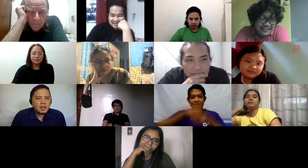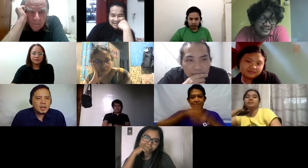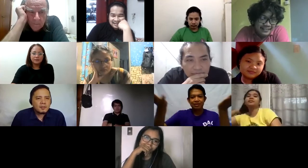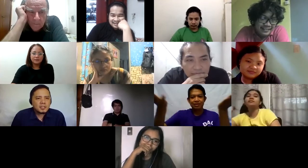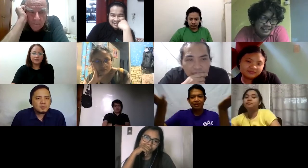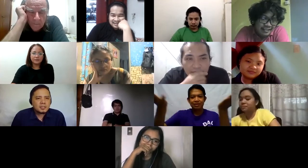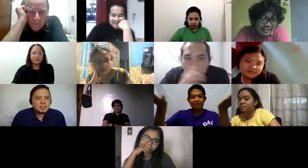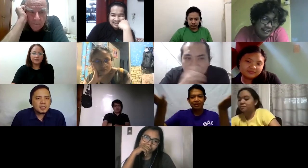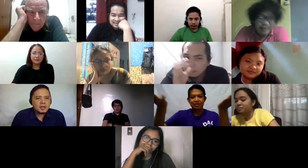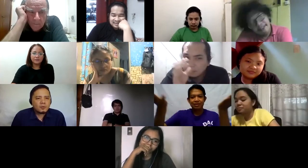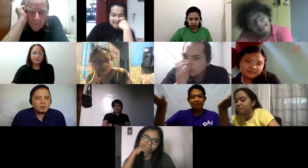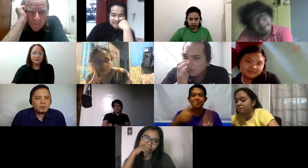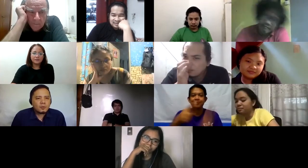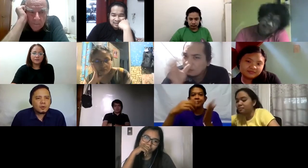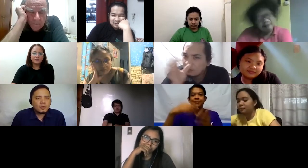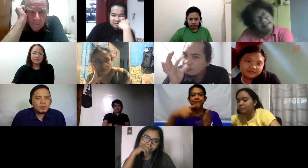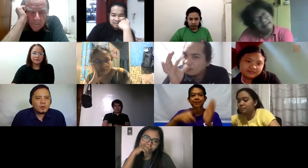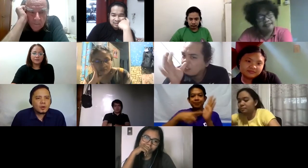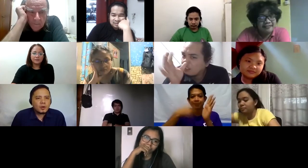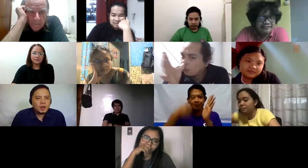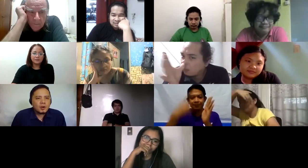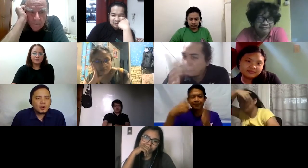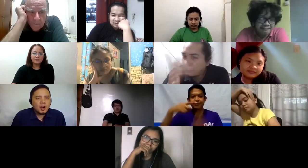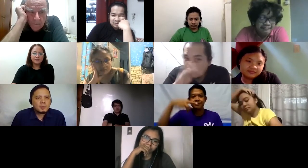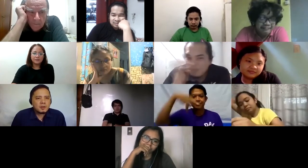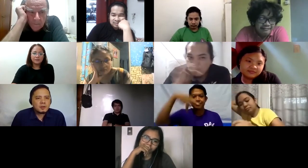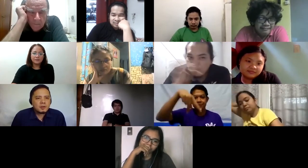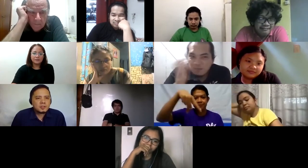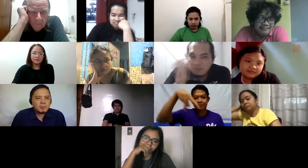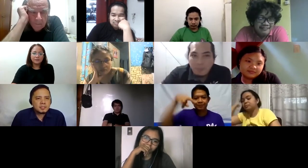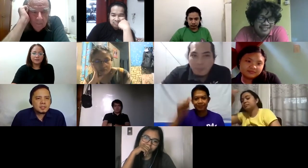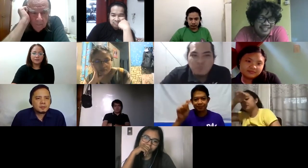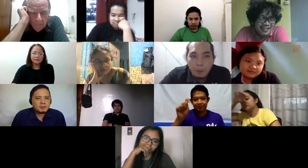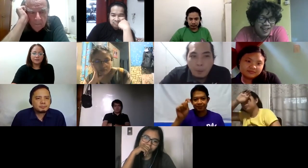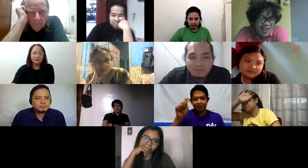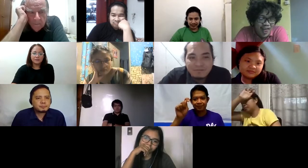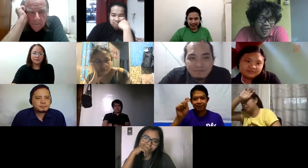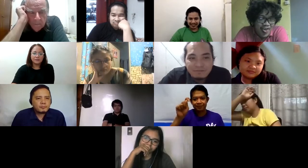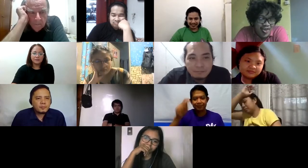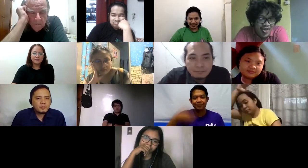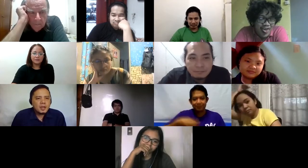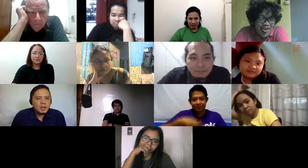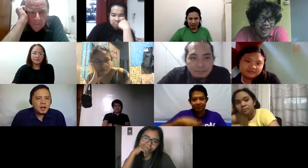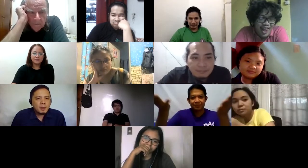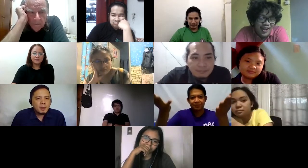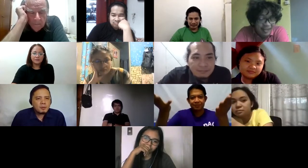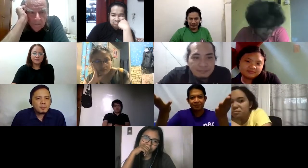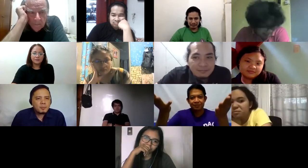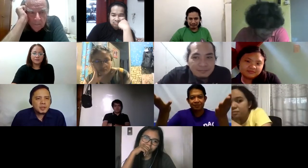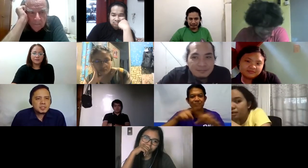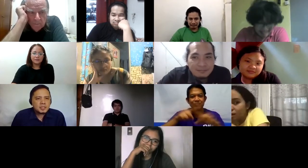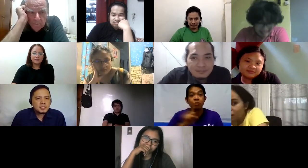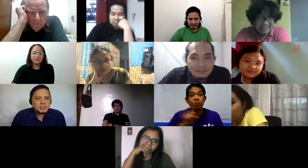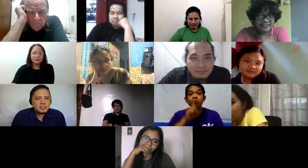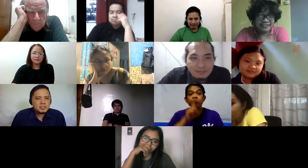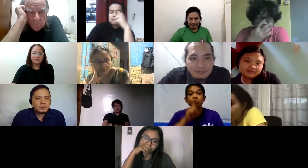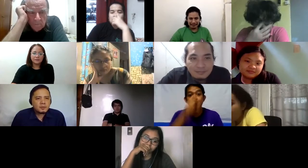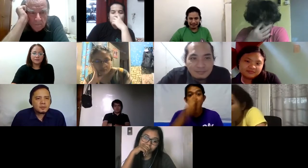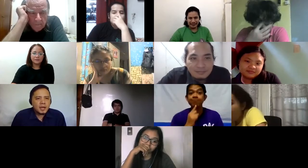what our materials are based on. Our PowerPoint presentations that we hand